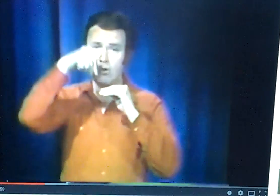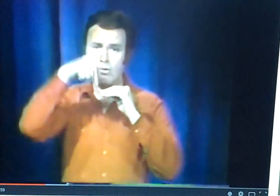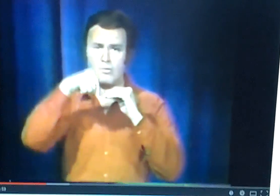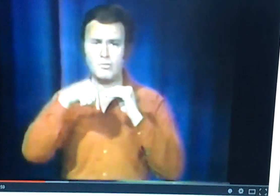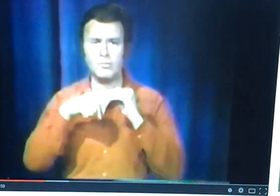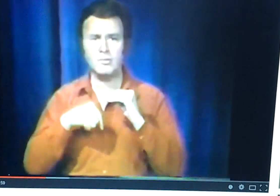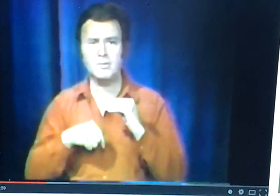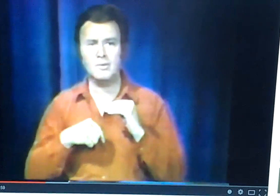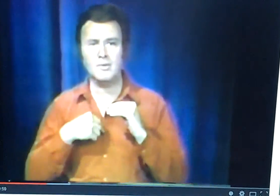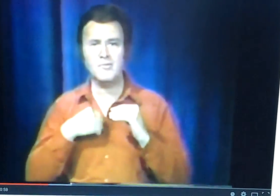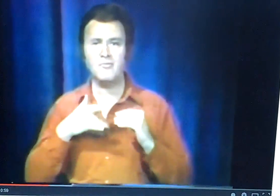down.